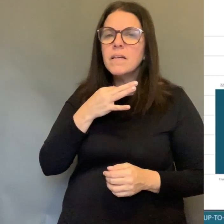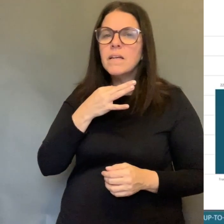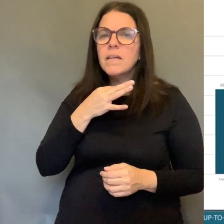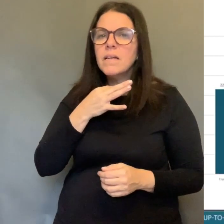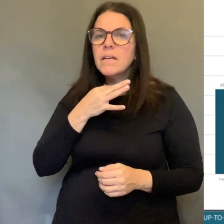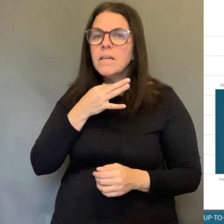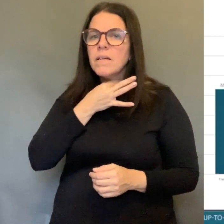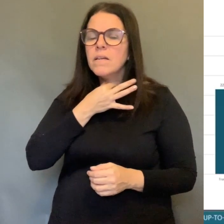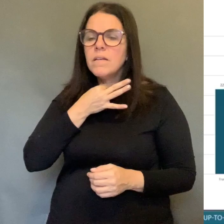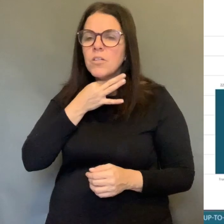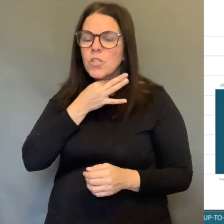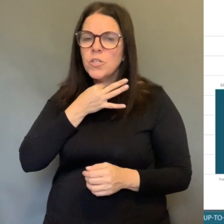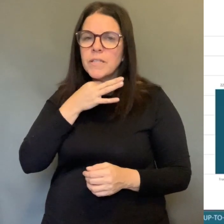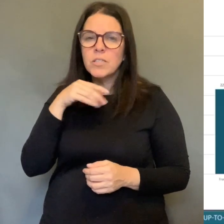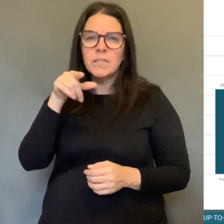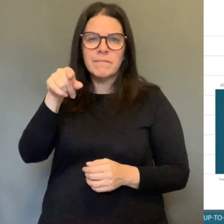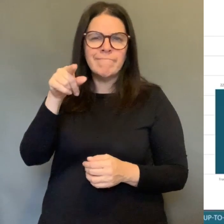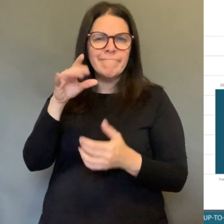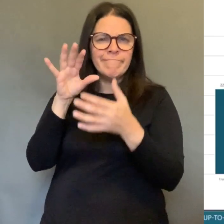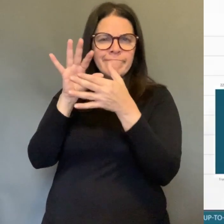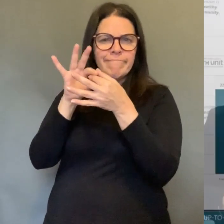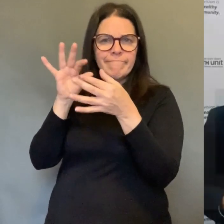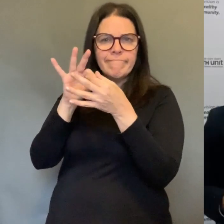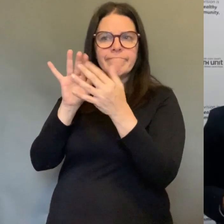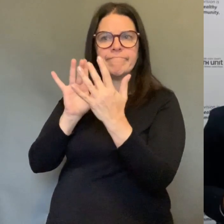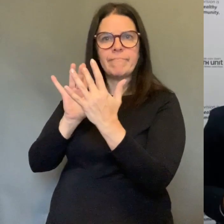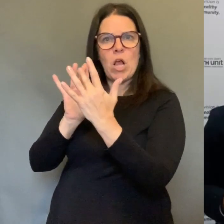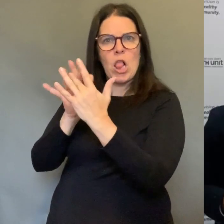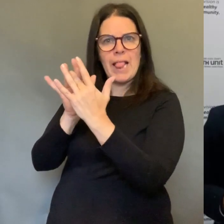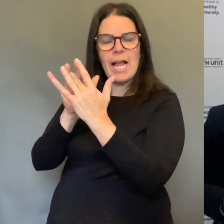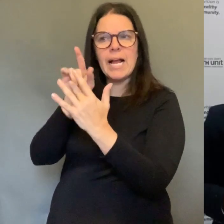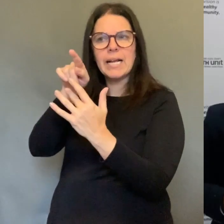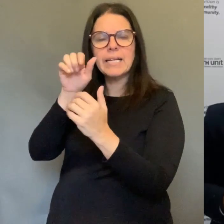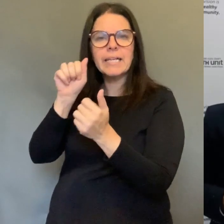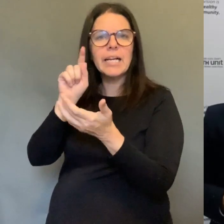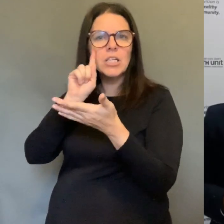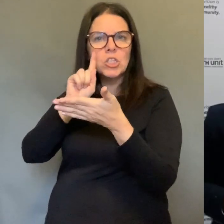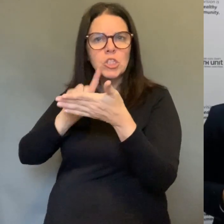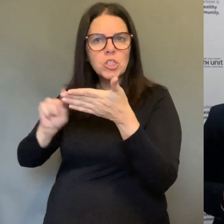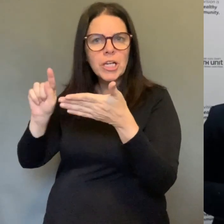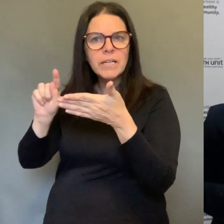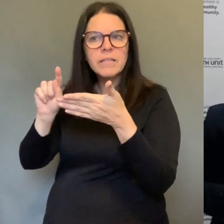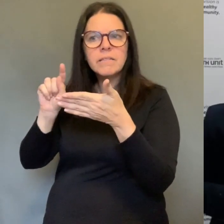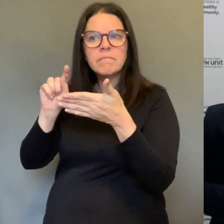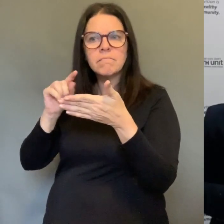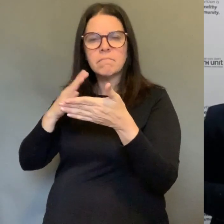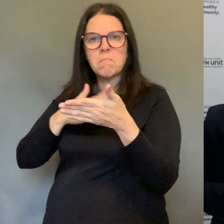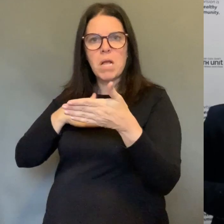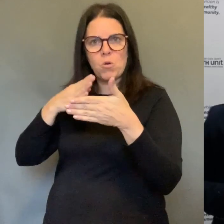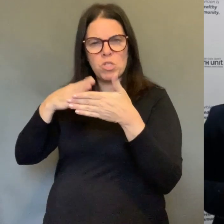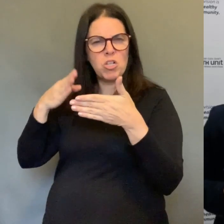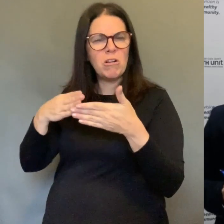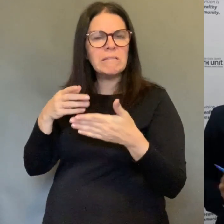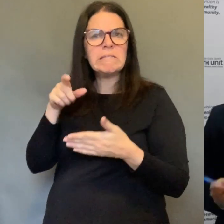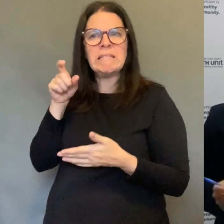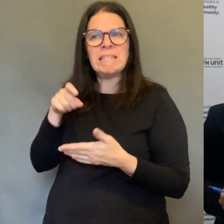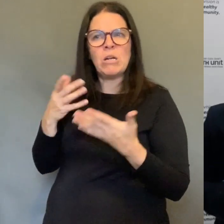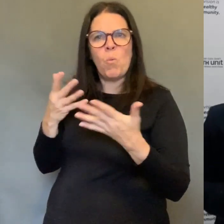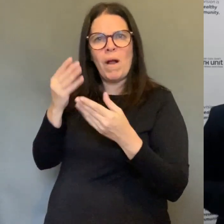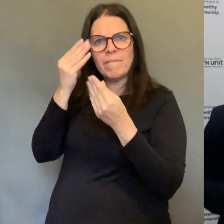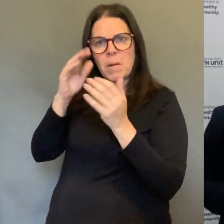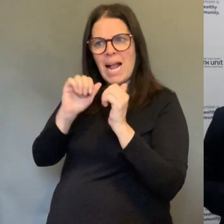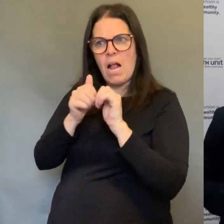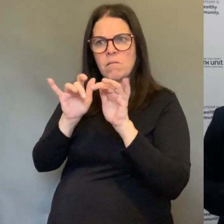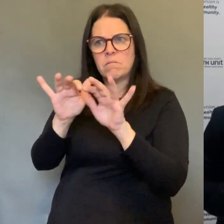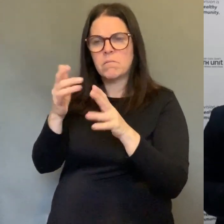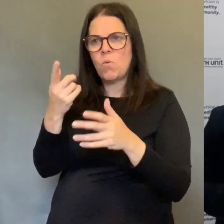access to the website. So who can check these results? So the link to the website would be available on our